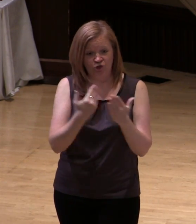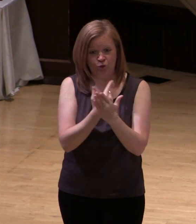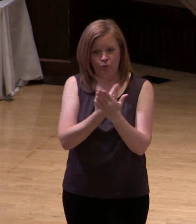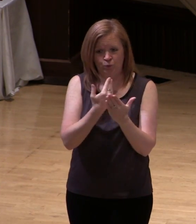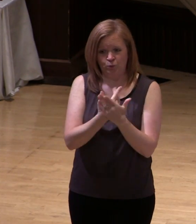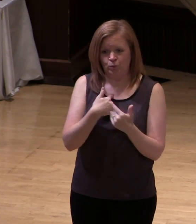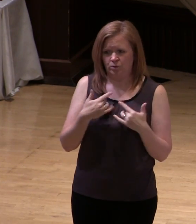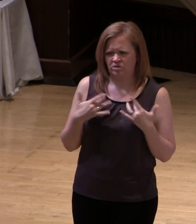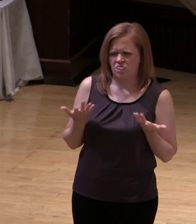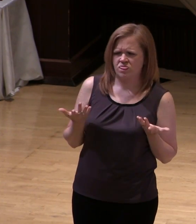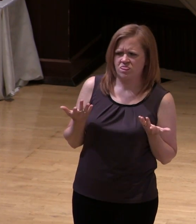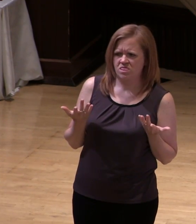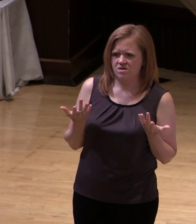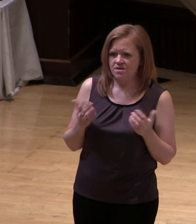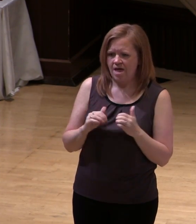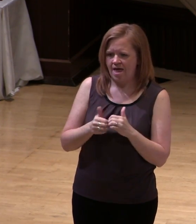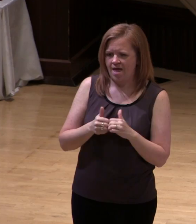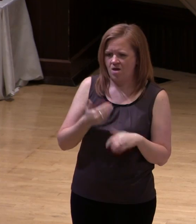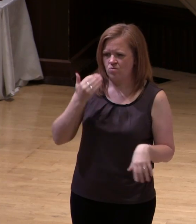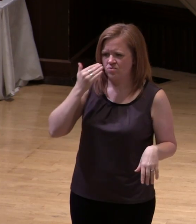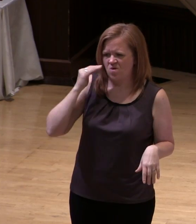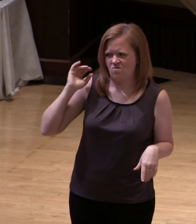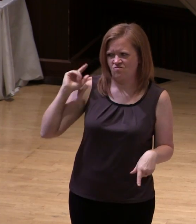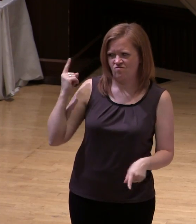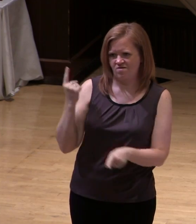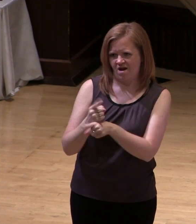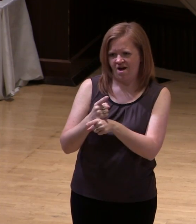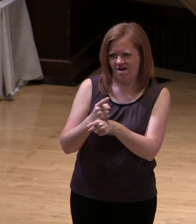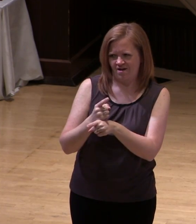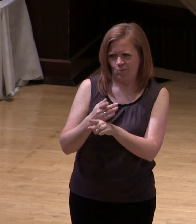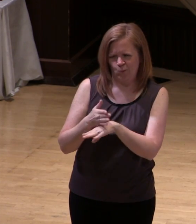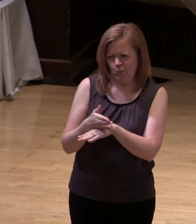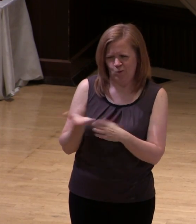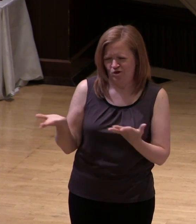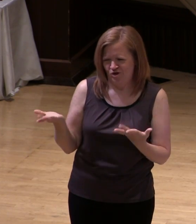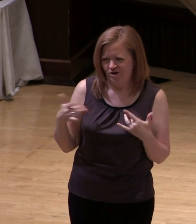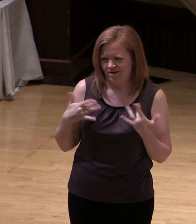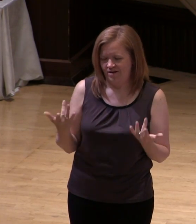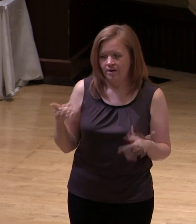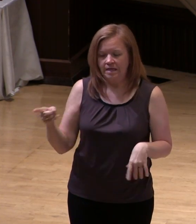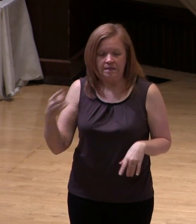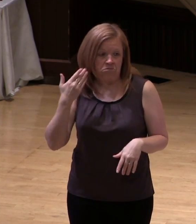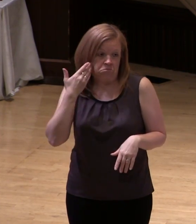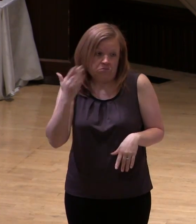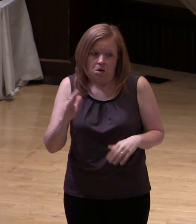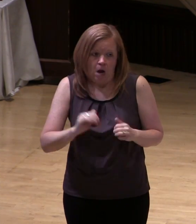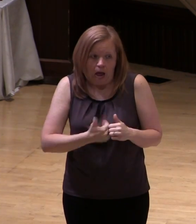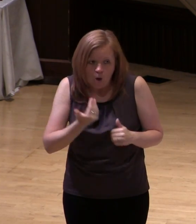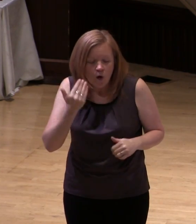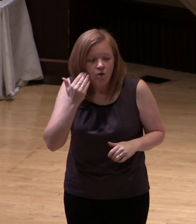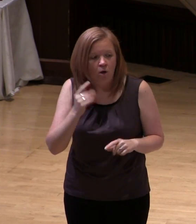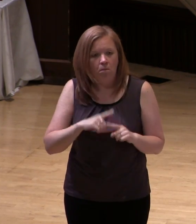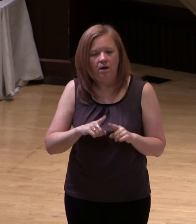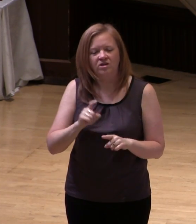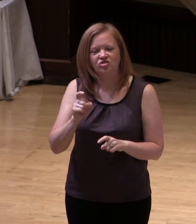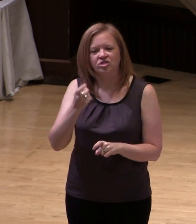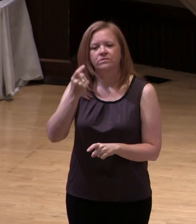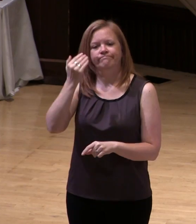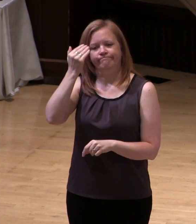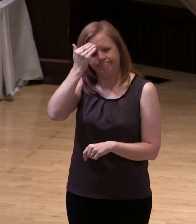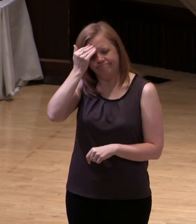woodworker, I said, "How do you know that's the right piece?" He said, "I don't know how I know. I just